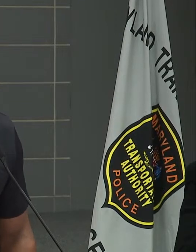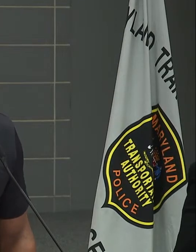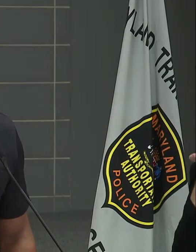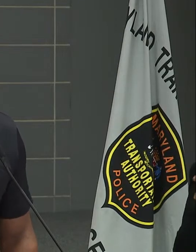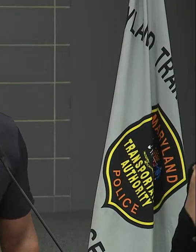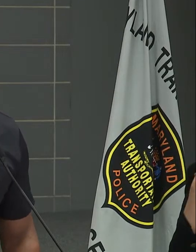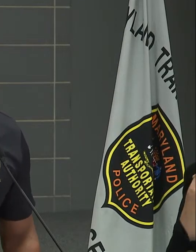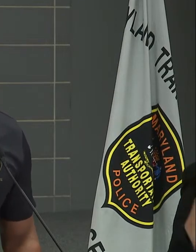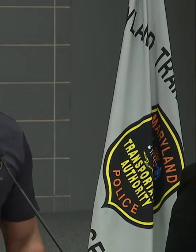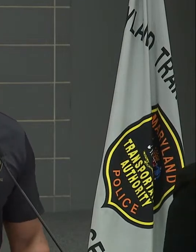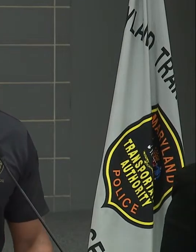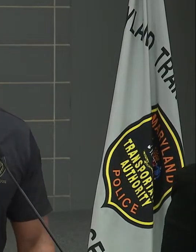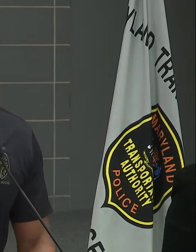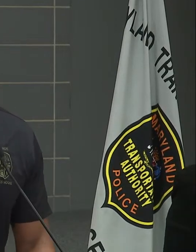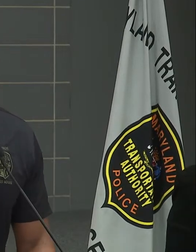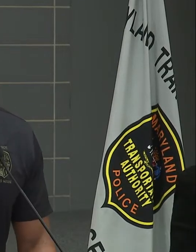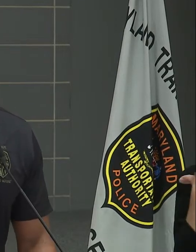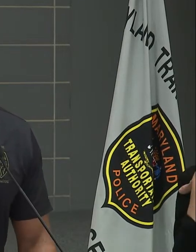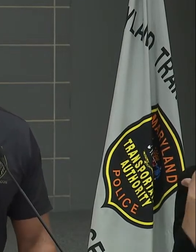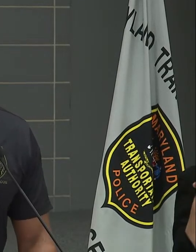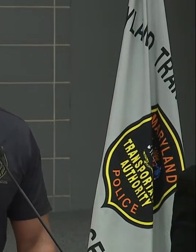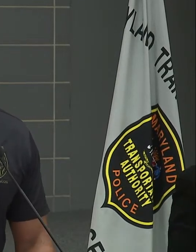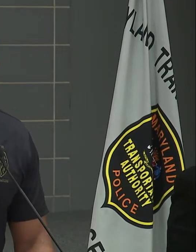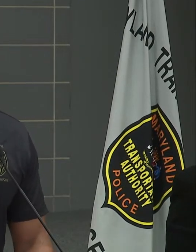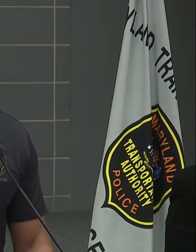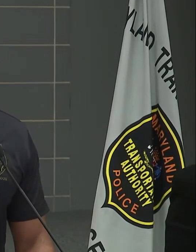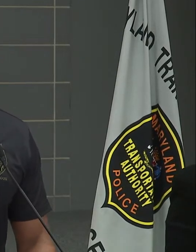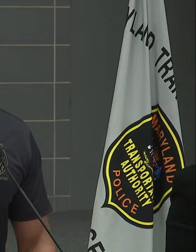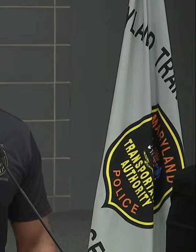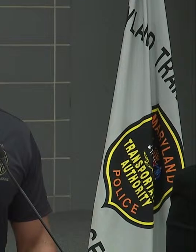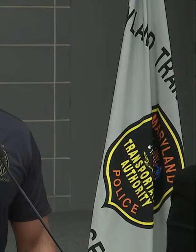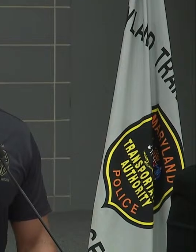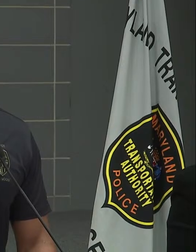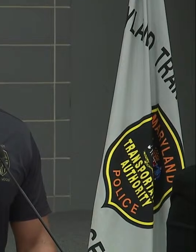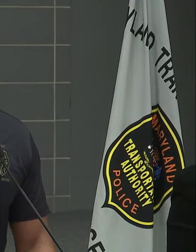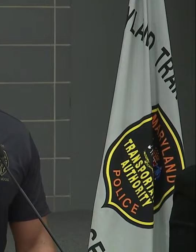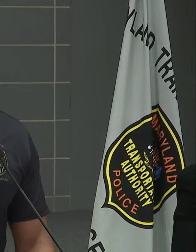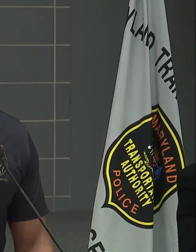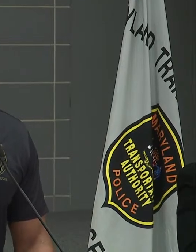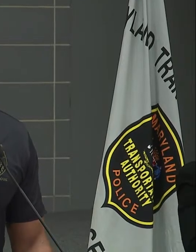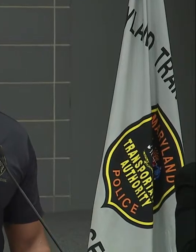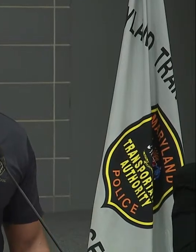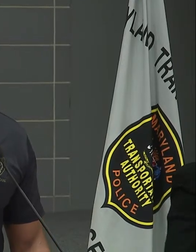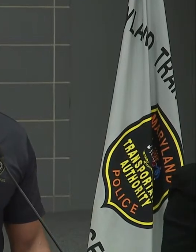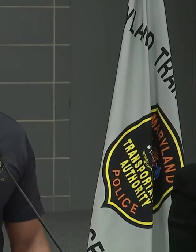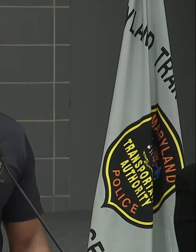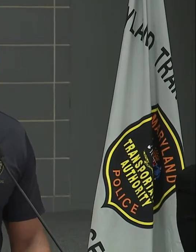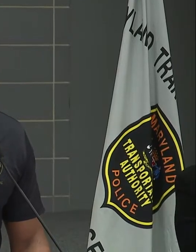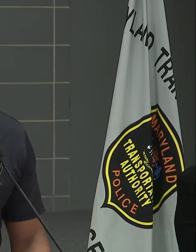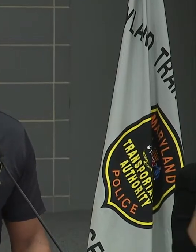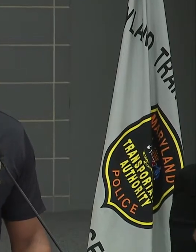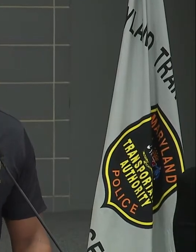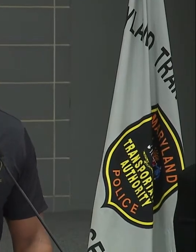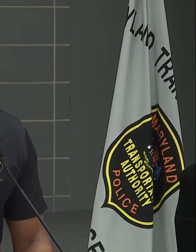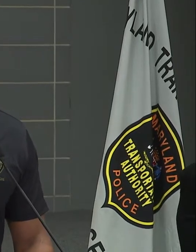Graves, and Chairman Womack for meeting with me and sharing their commitment to rebuilding the bridge